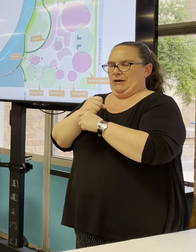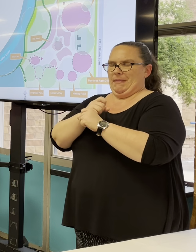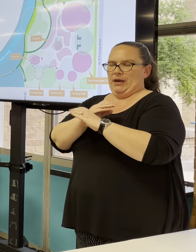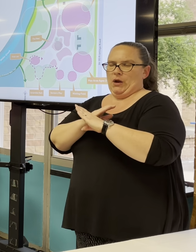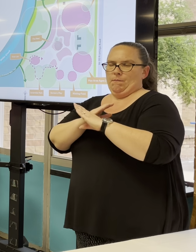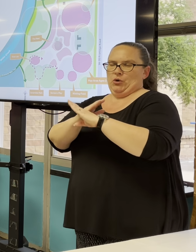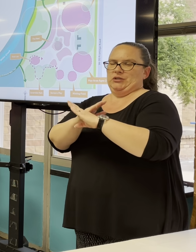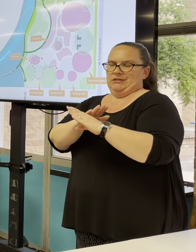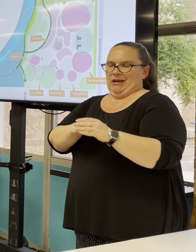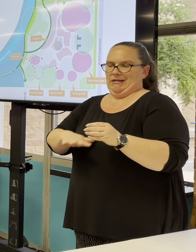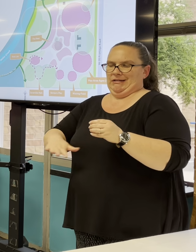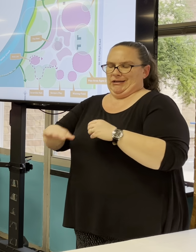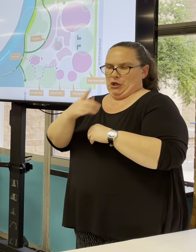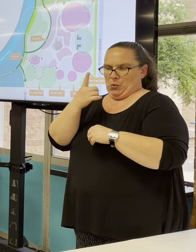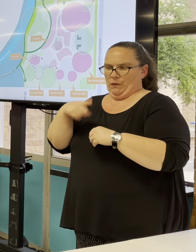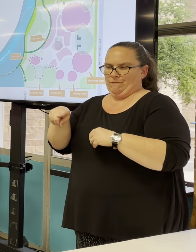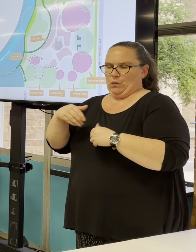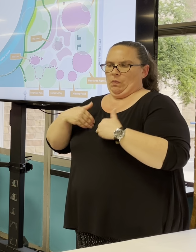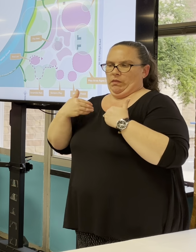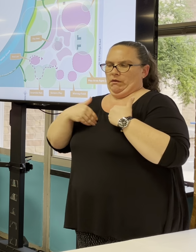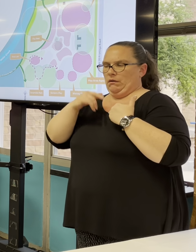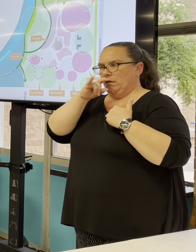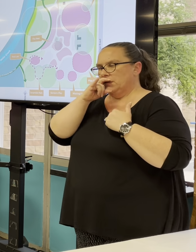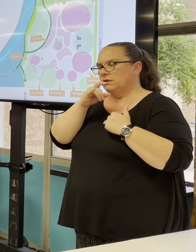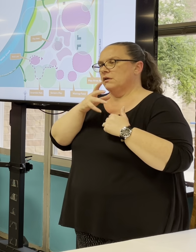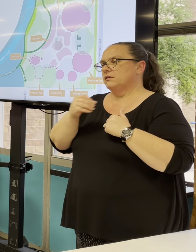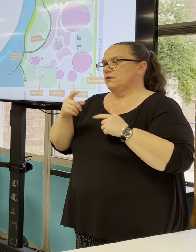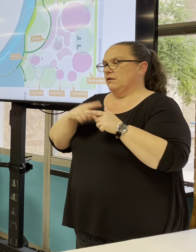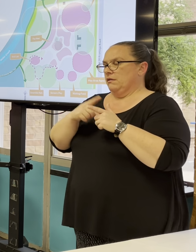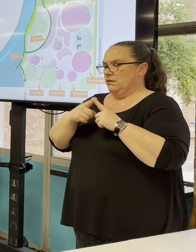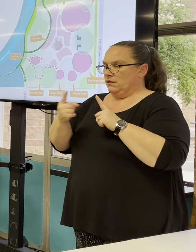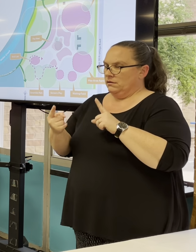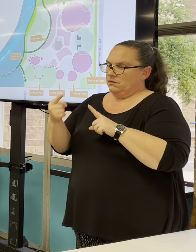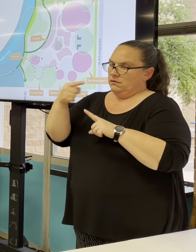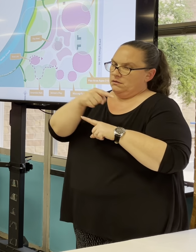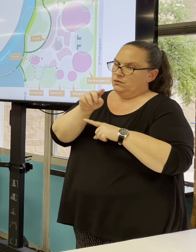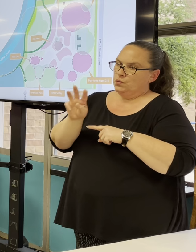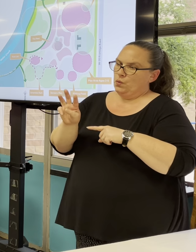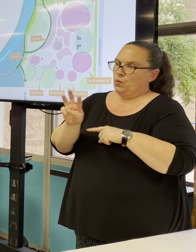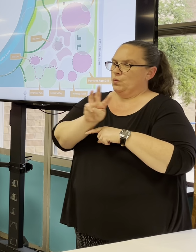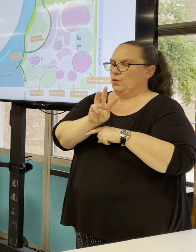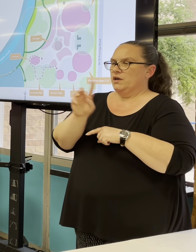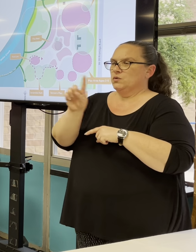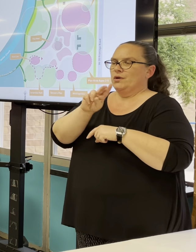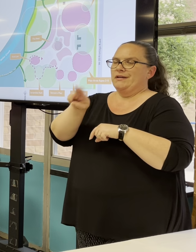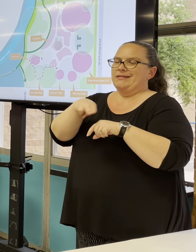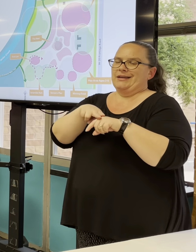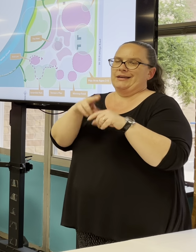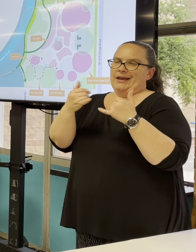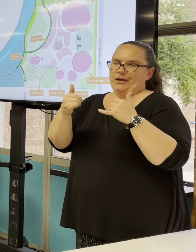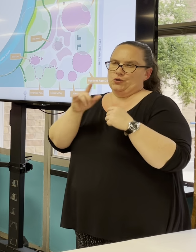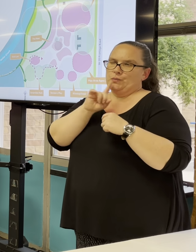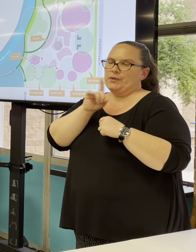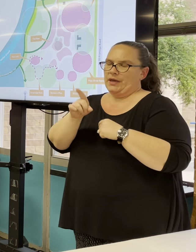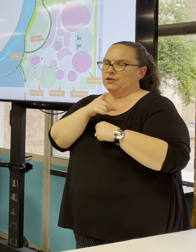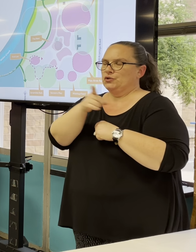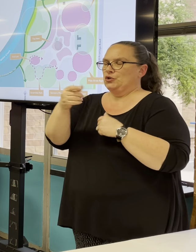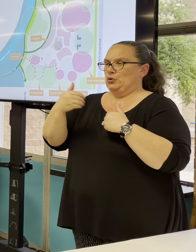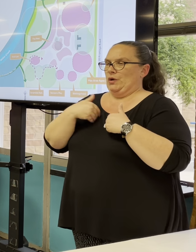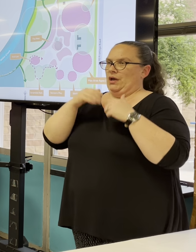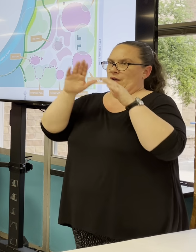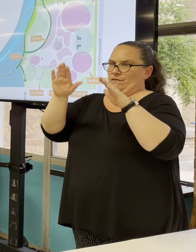environment. And then coming off of that to the west is where the nature play would be, because you have a